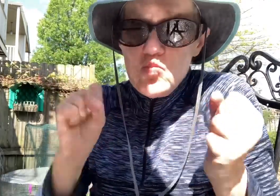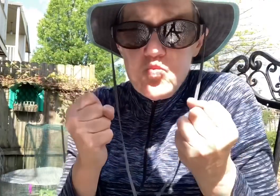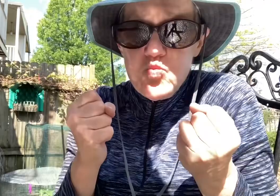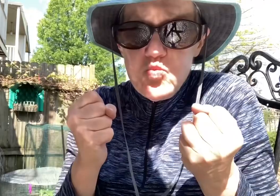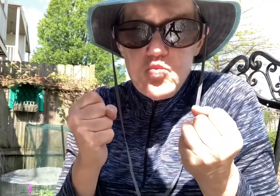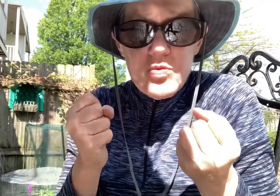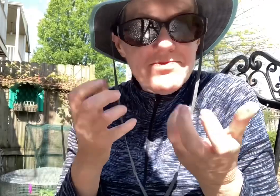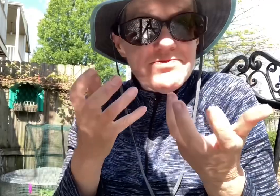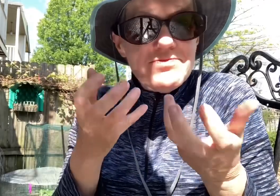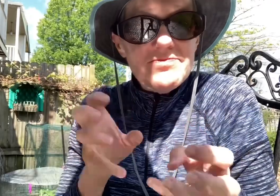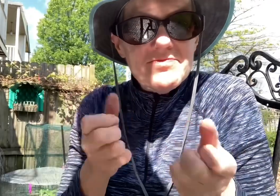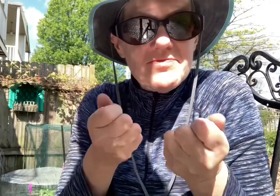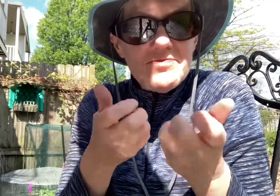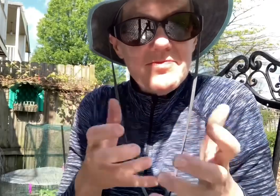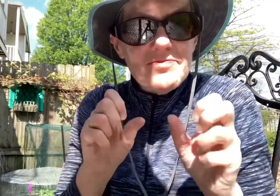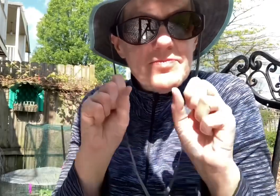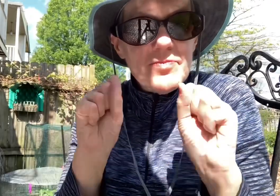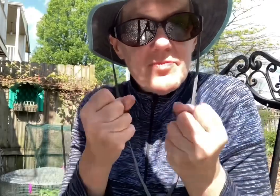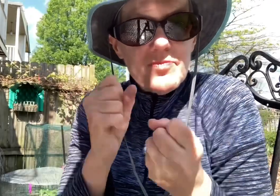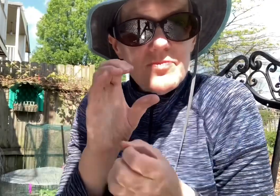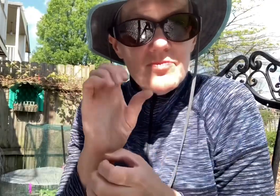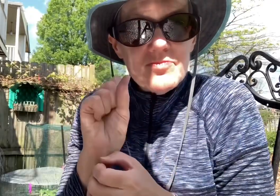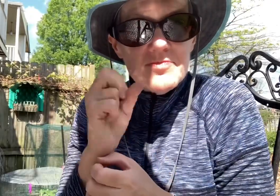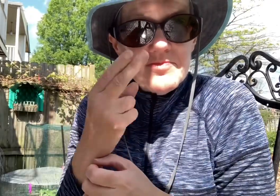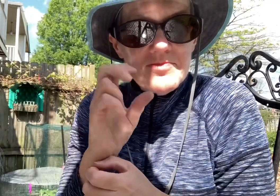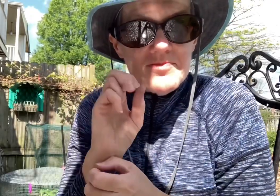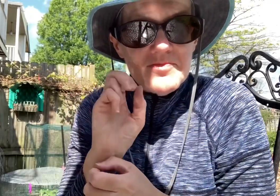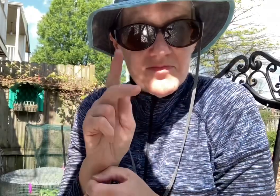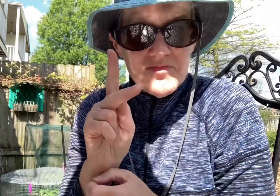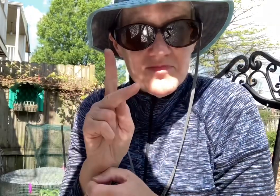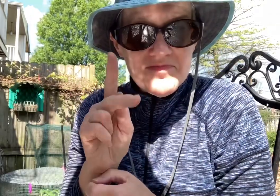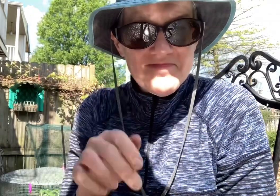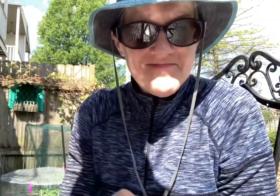it's so cold, it might cause cold shock.